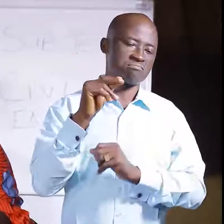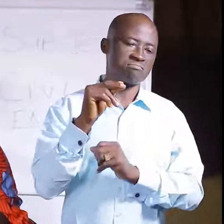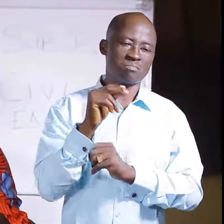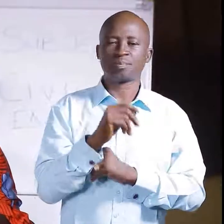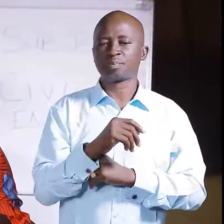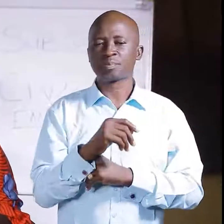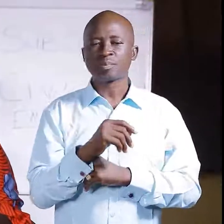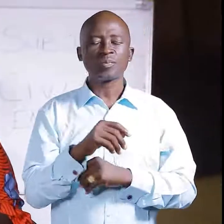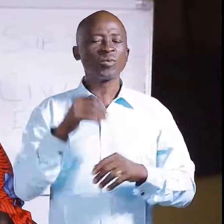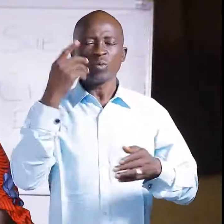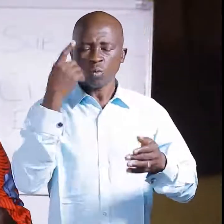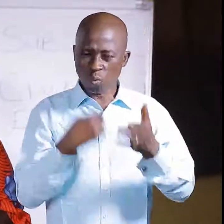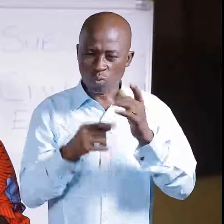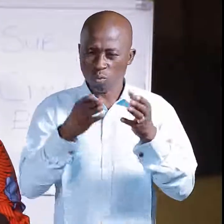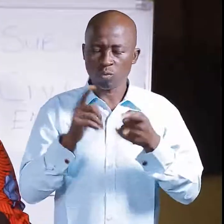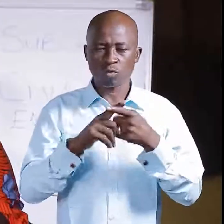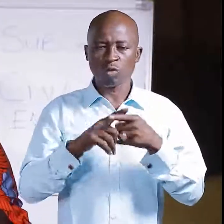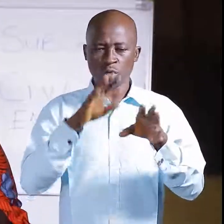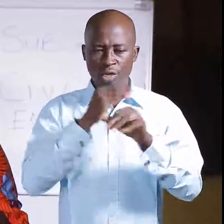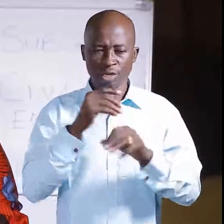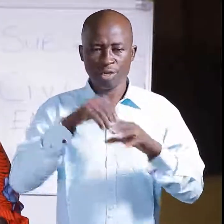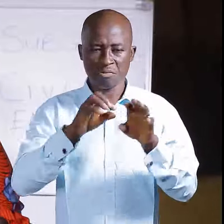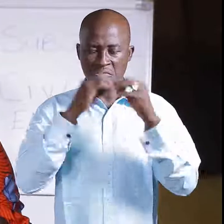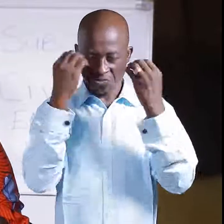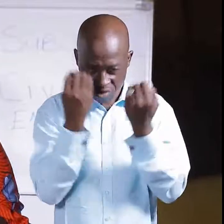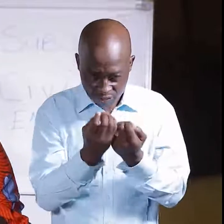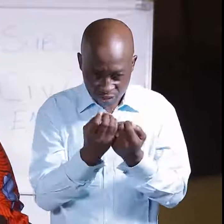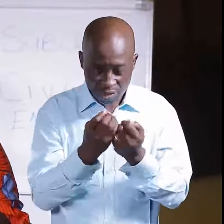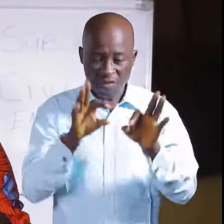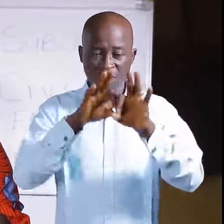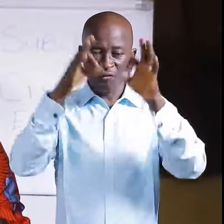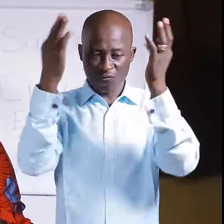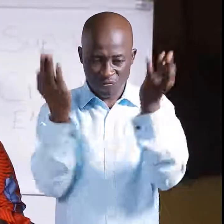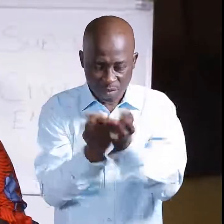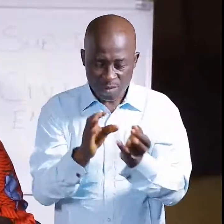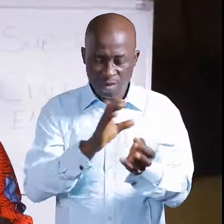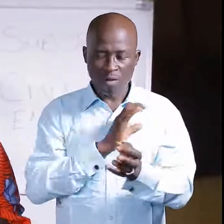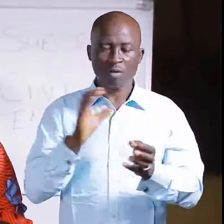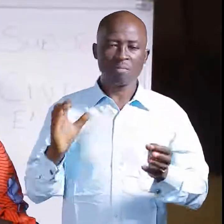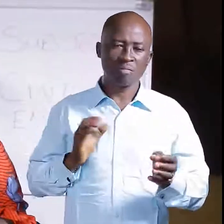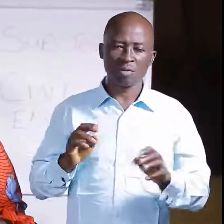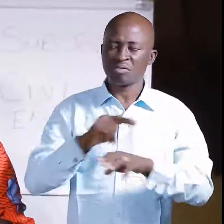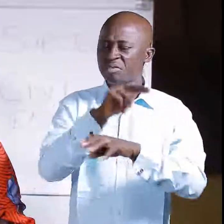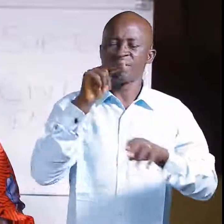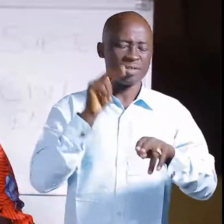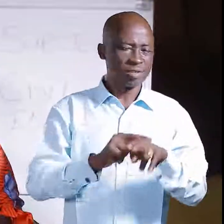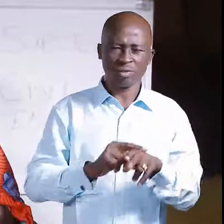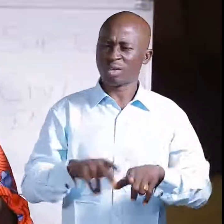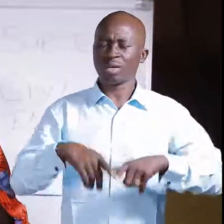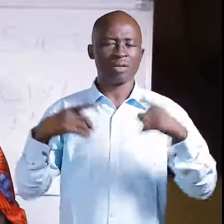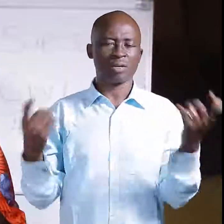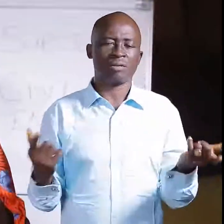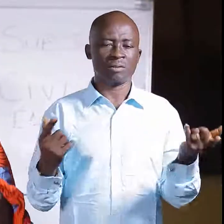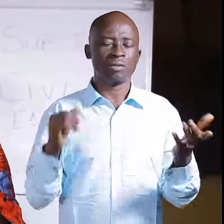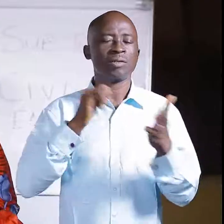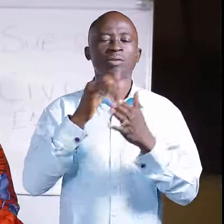whatsoever you want to achieve in the organization, in the family, in the community, in the nation at large, it